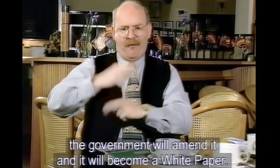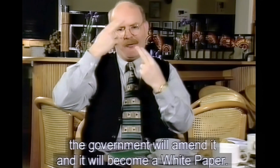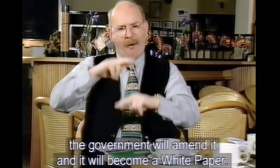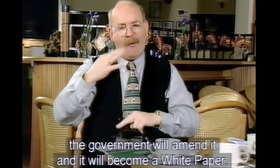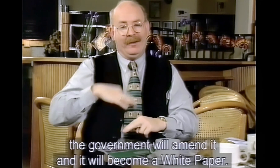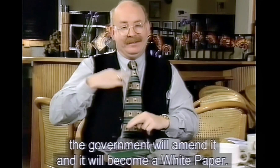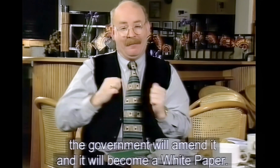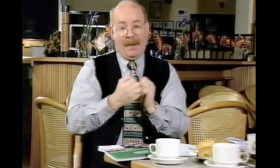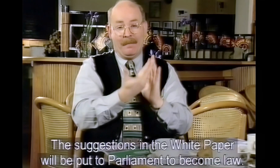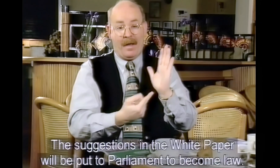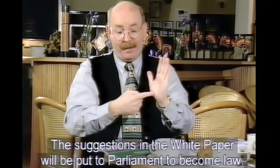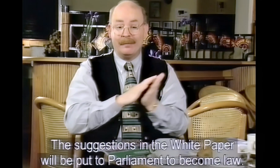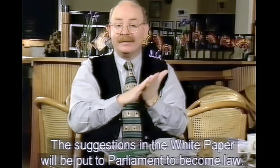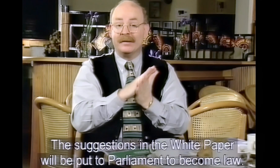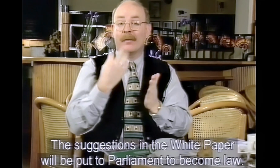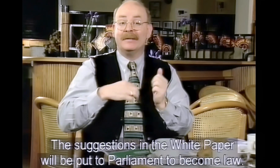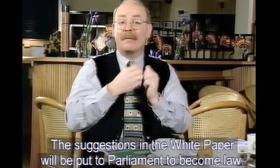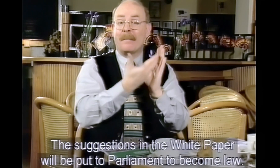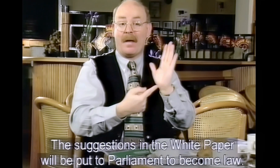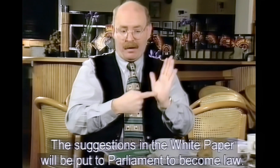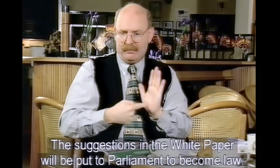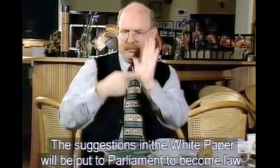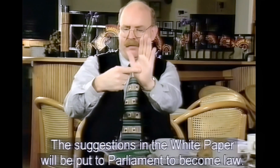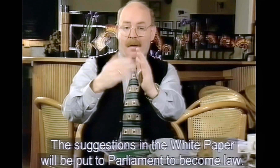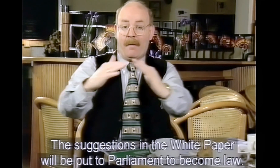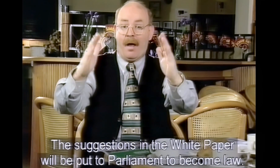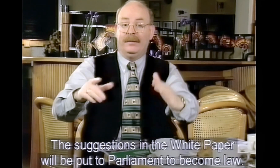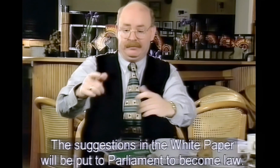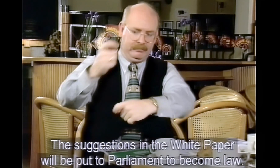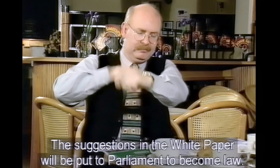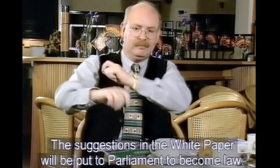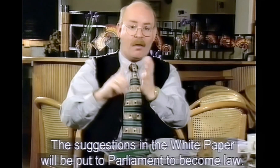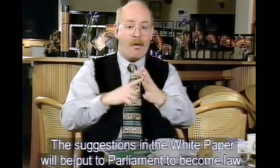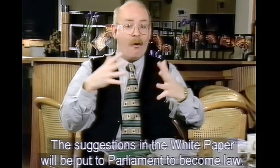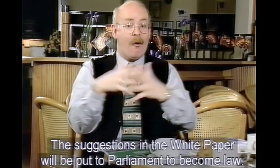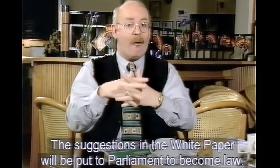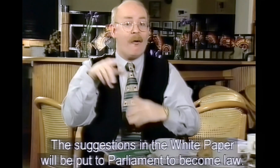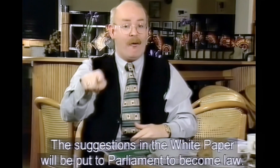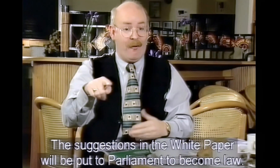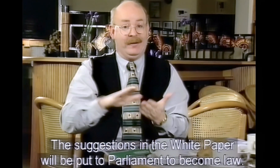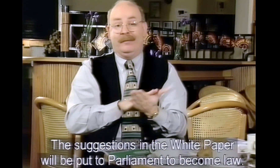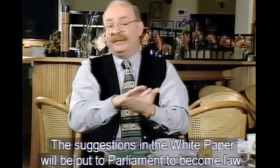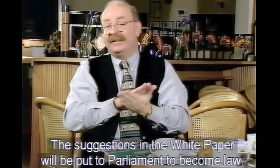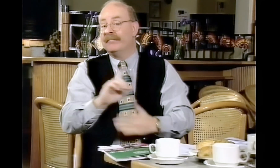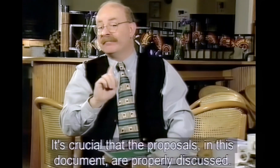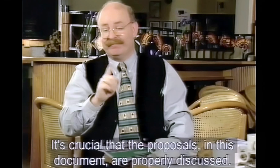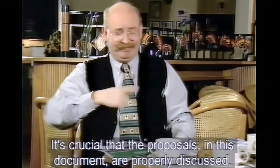suggestions that are contained within the white paper will be put to Parliament to become law. What is crucial is that all the